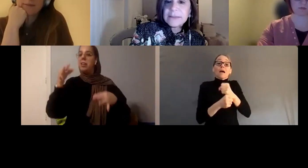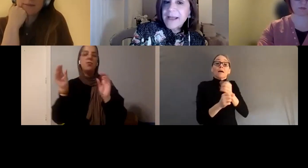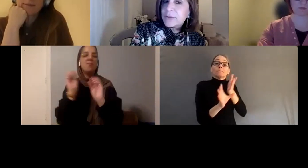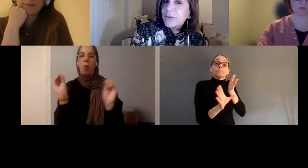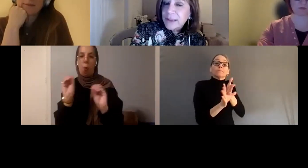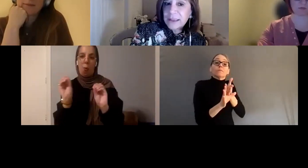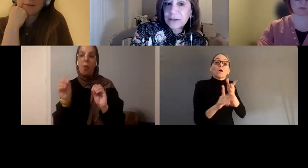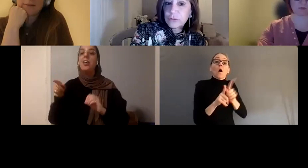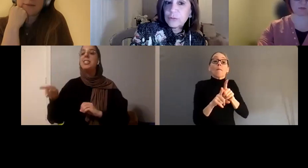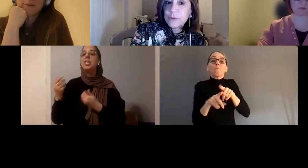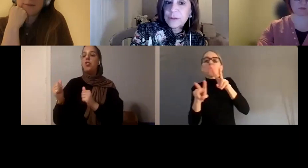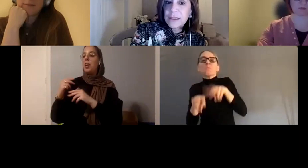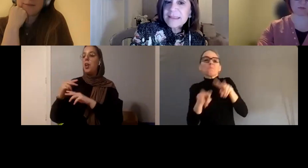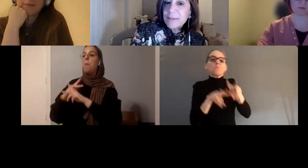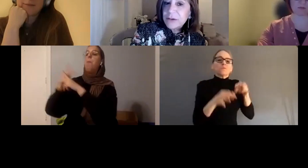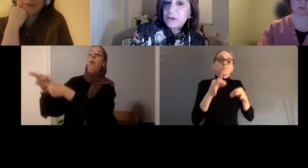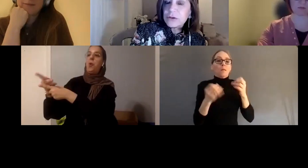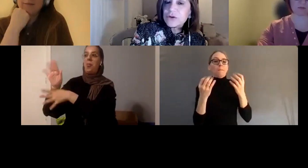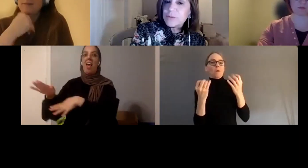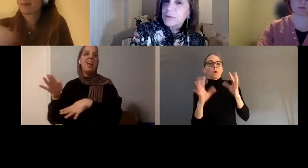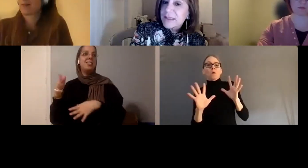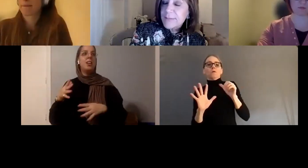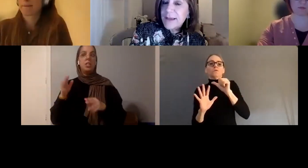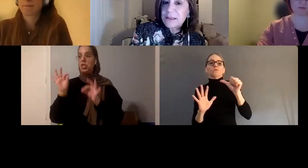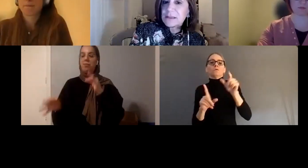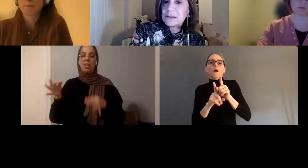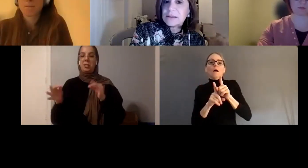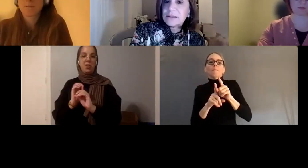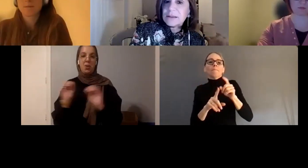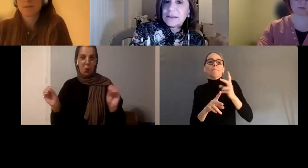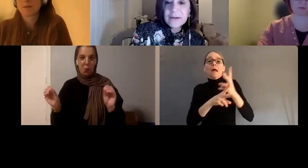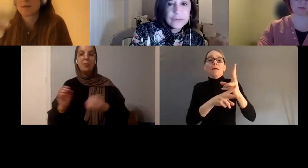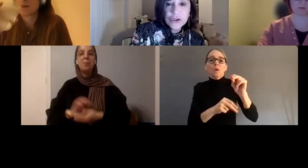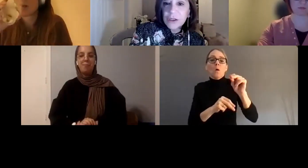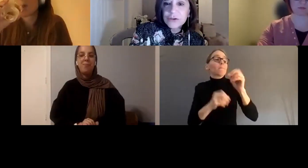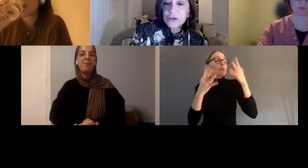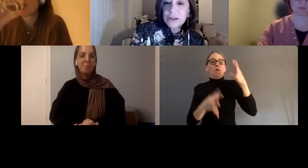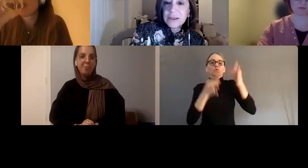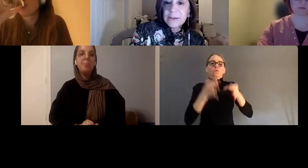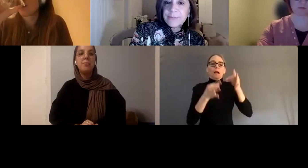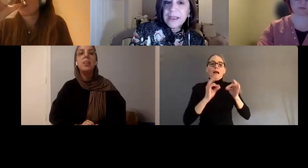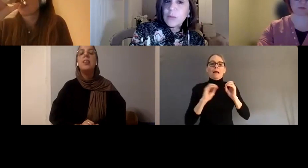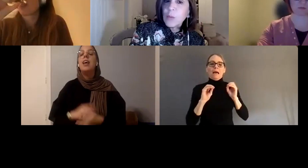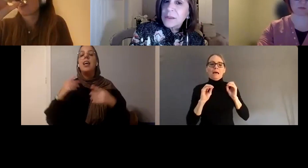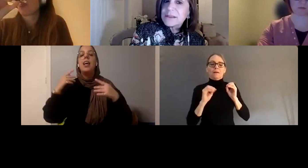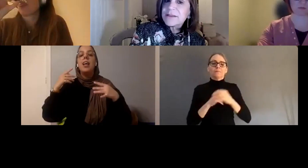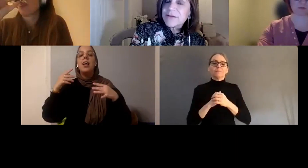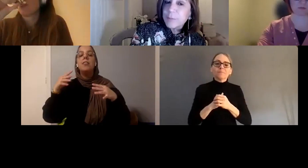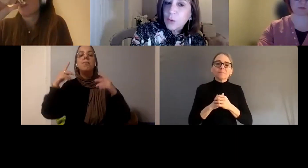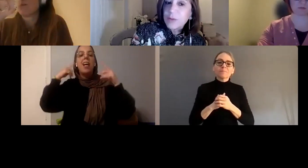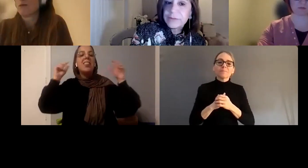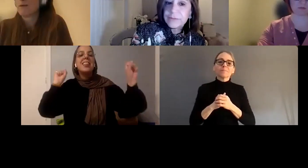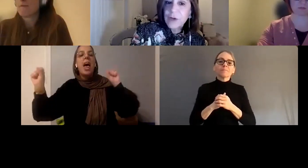In a loud thinking group, a speaker should be respected, never judged. He wanted